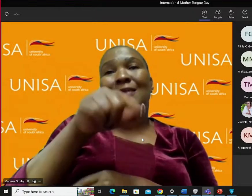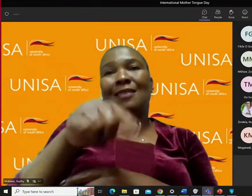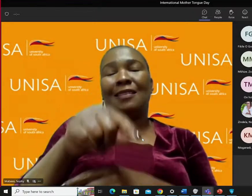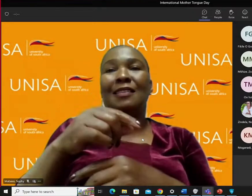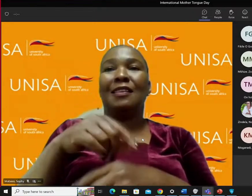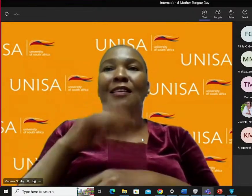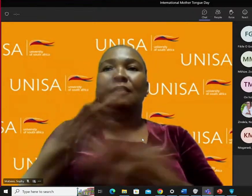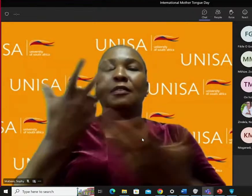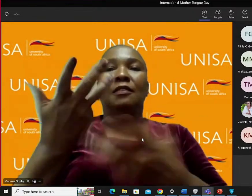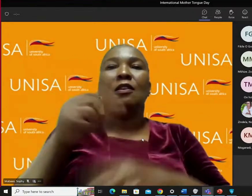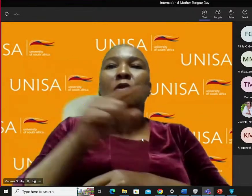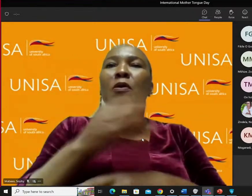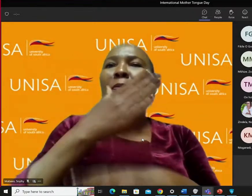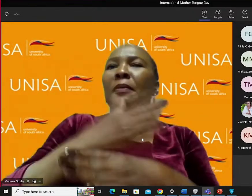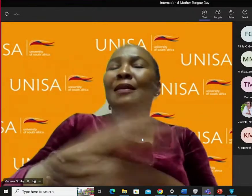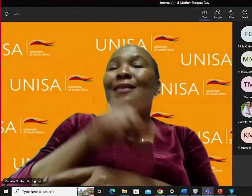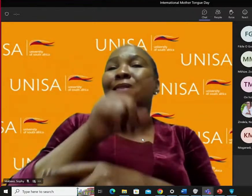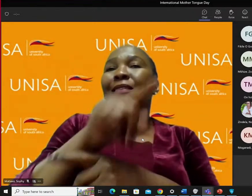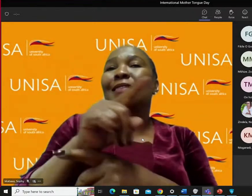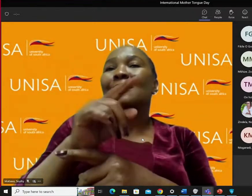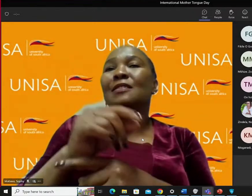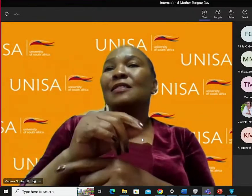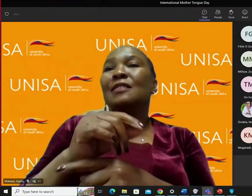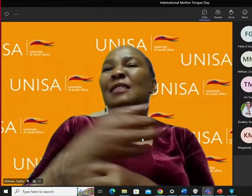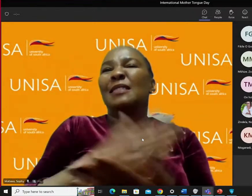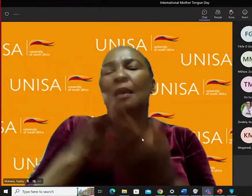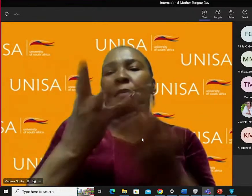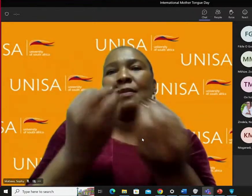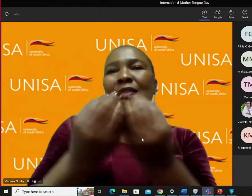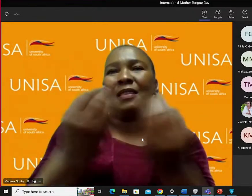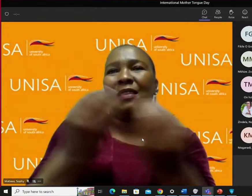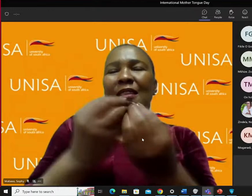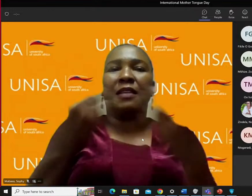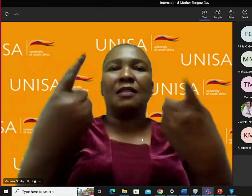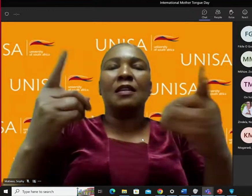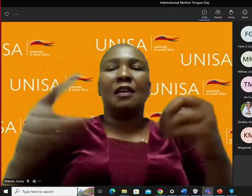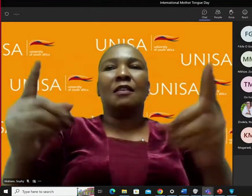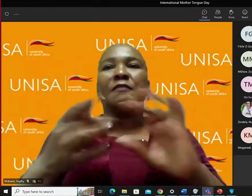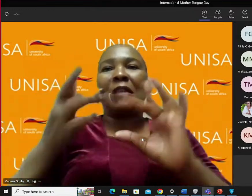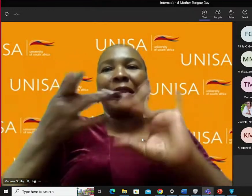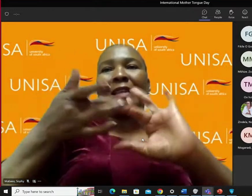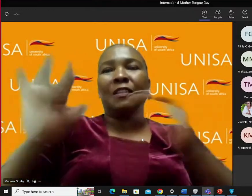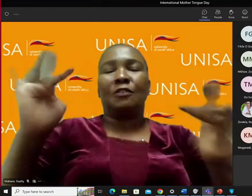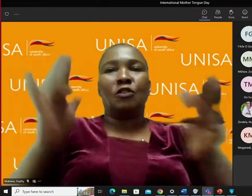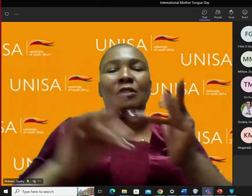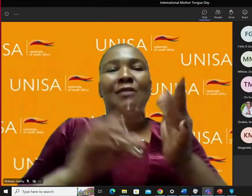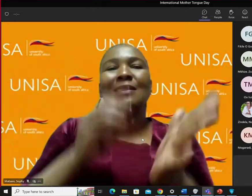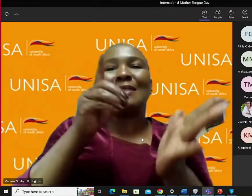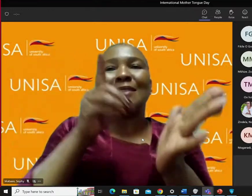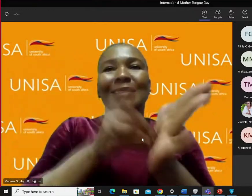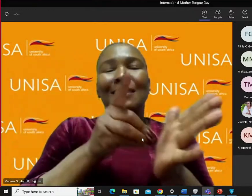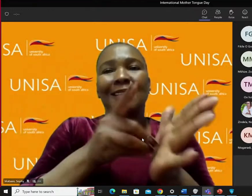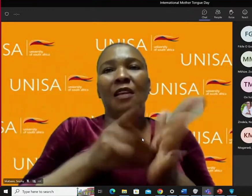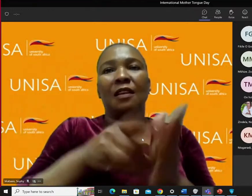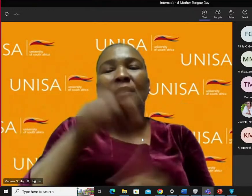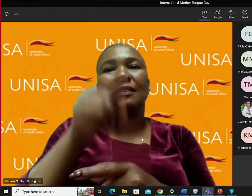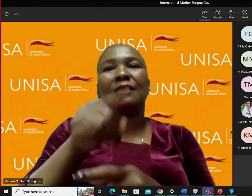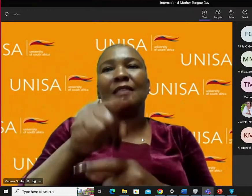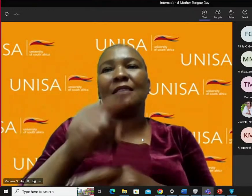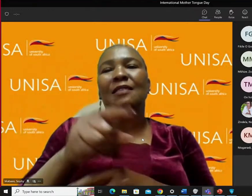what makes a WordNet something different from an electronic dictionary is that the semantic